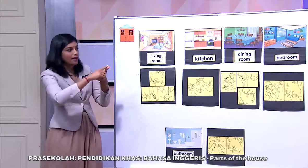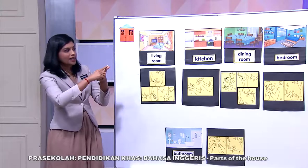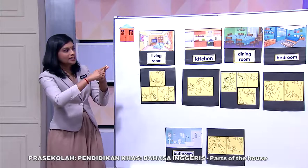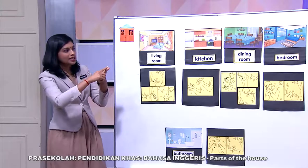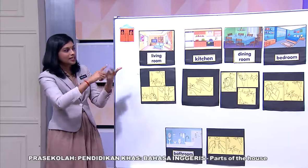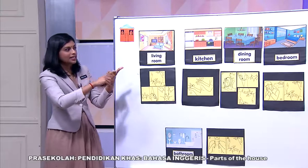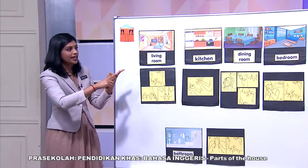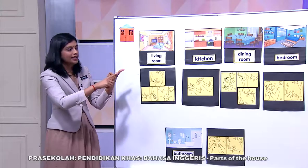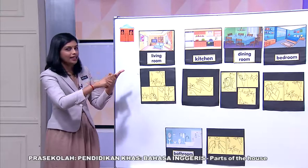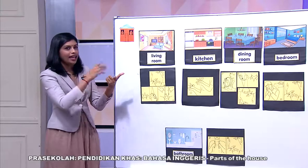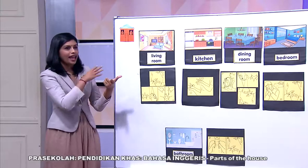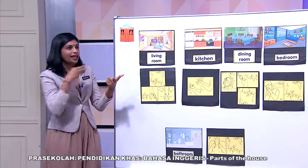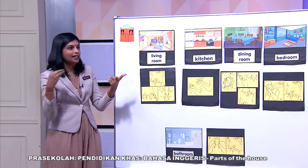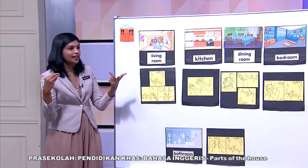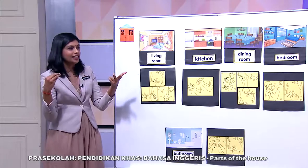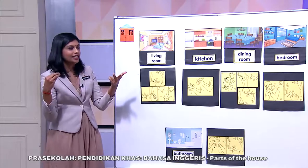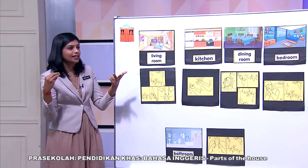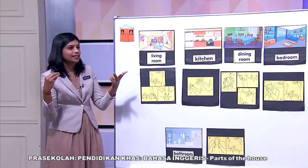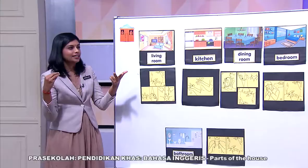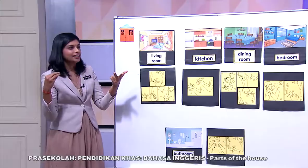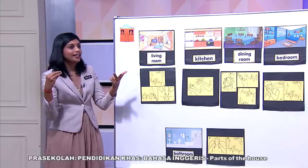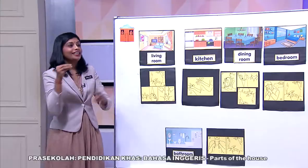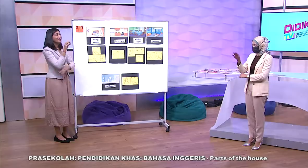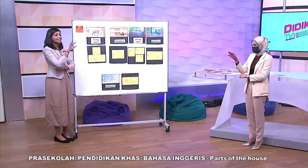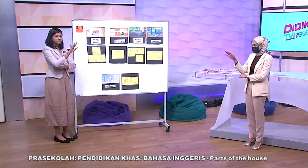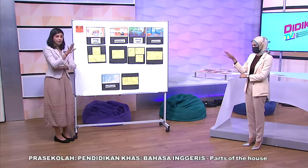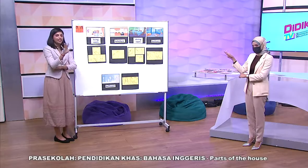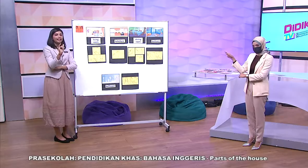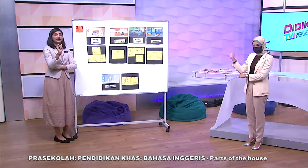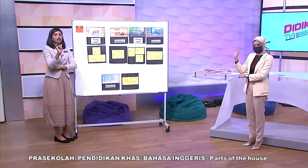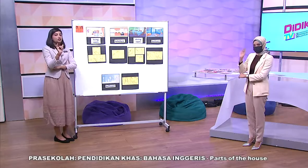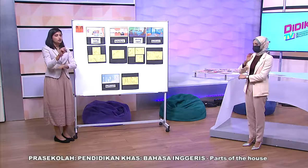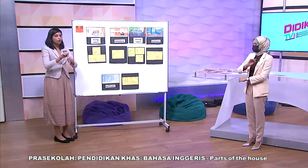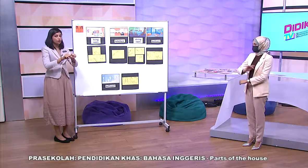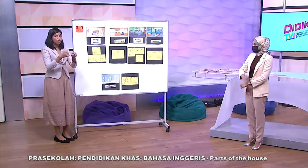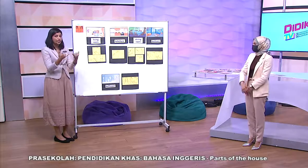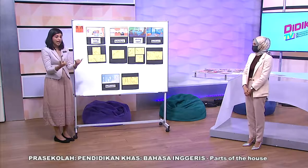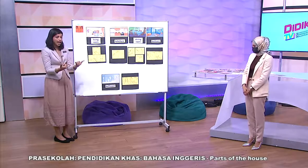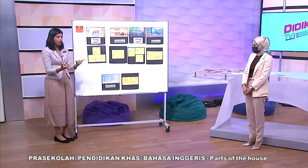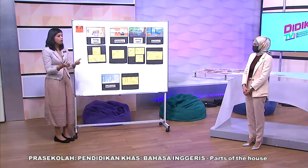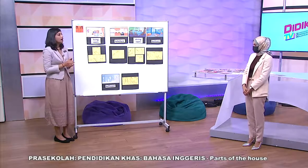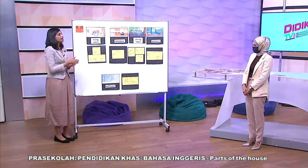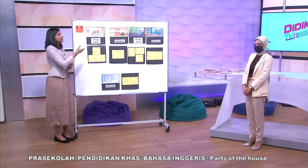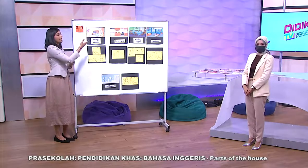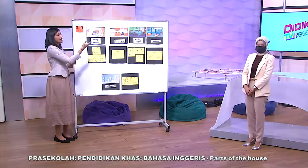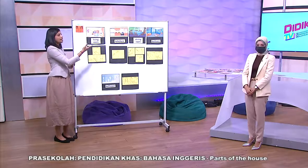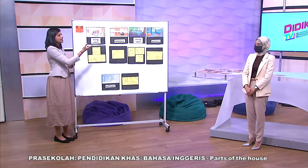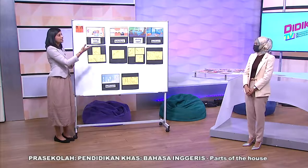parts, the signing, and the? And the spelling. Yes, spelling. So now there are